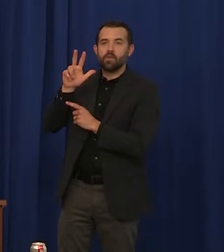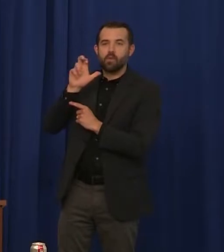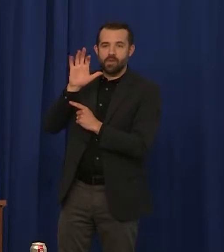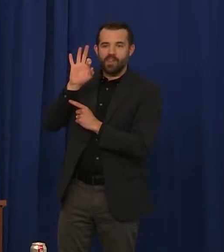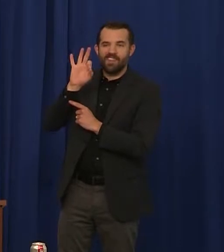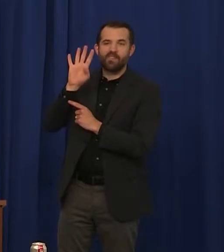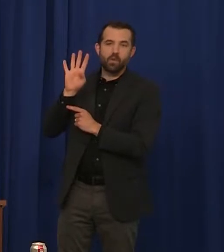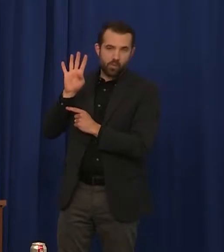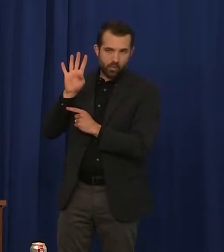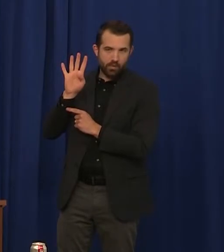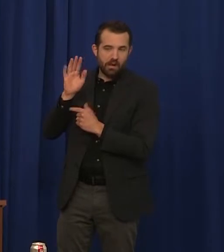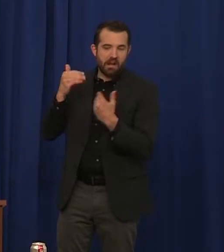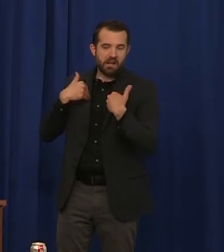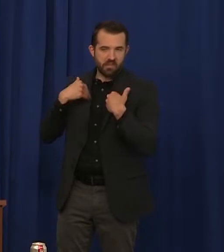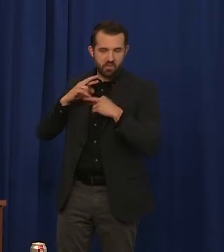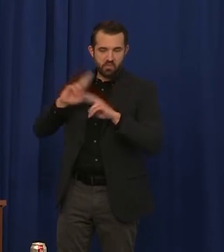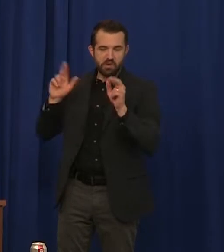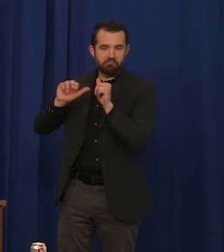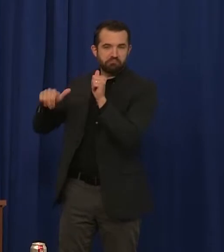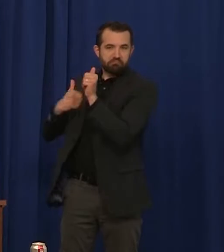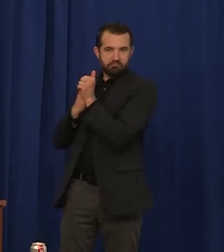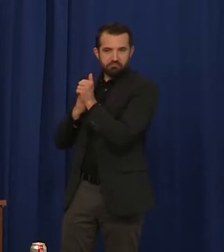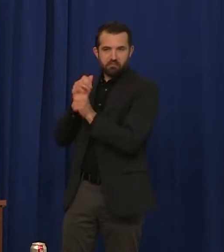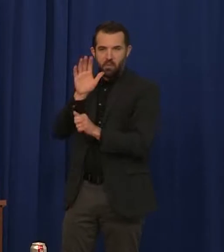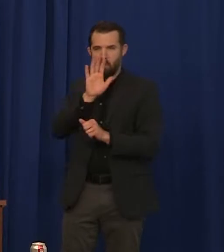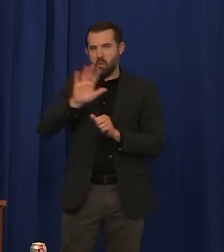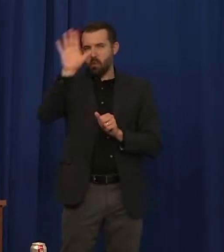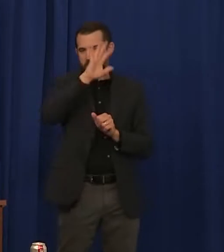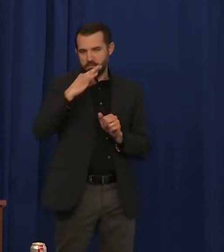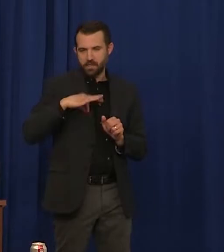ventilators that are available across the state.